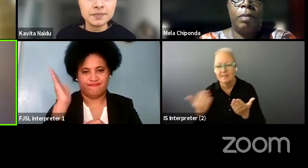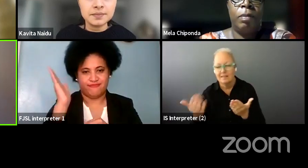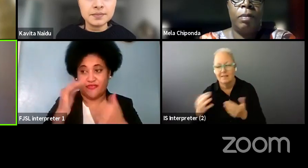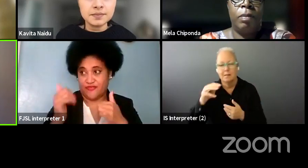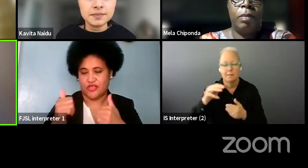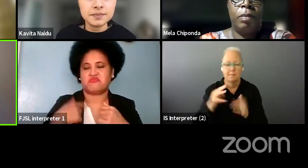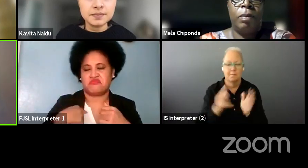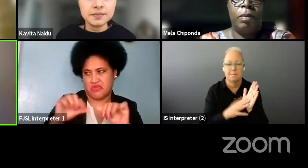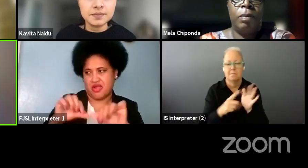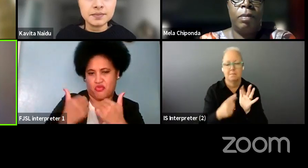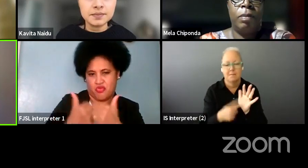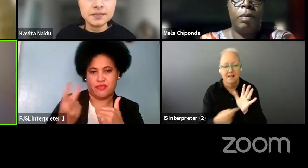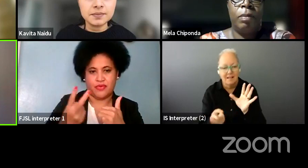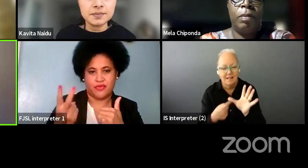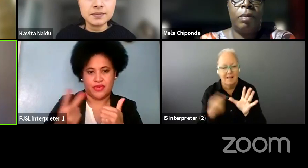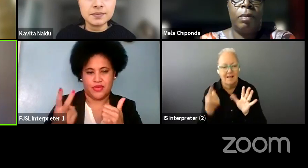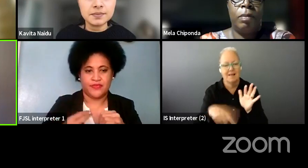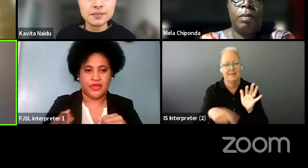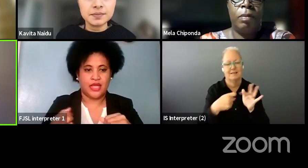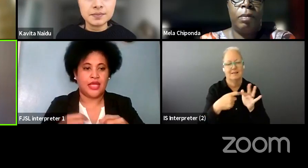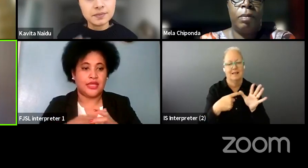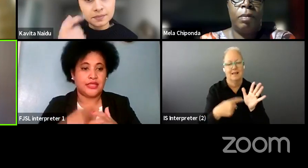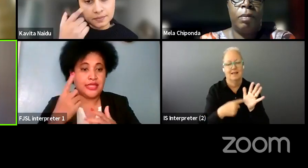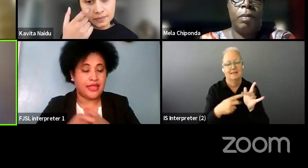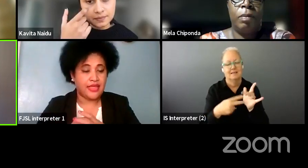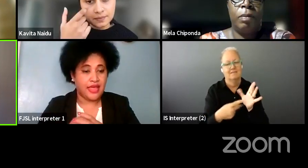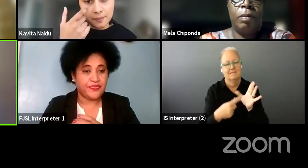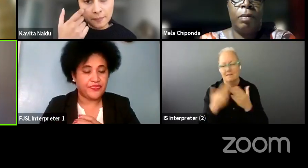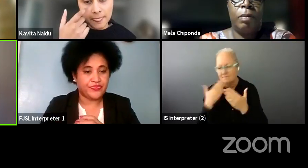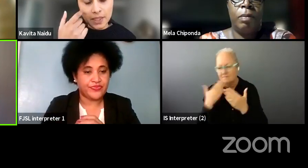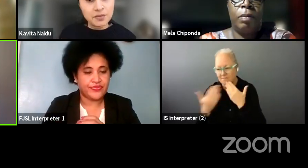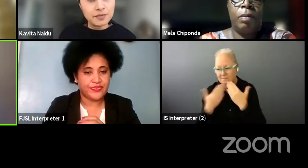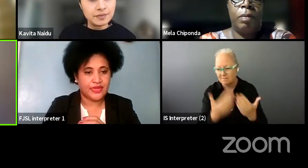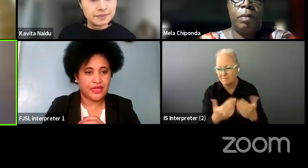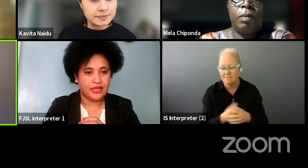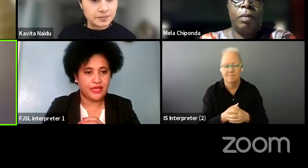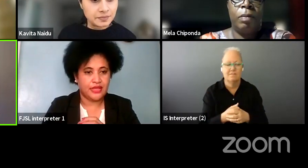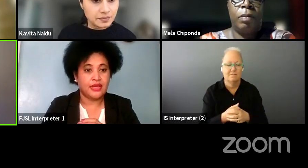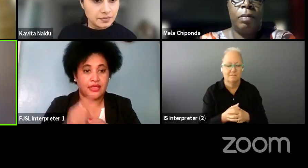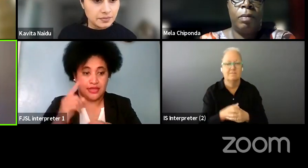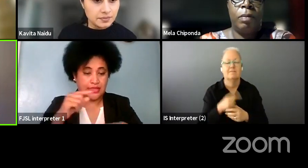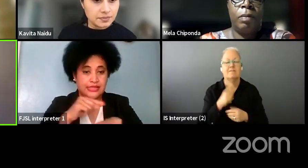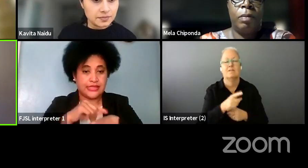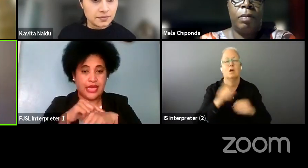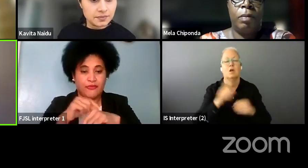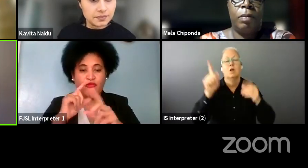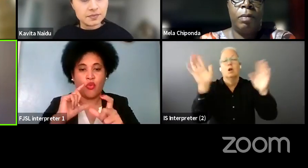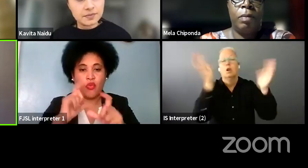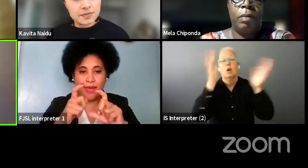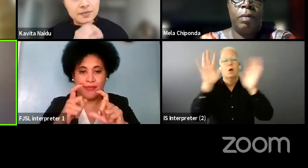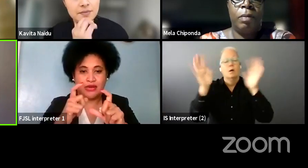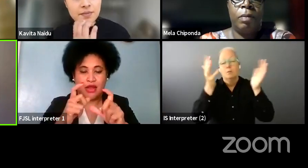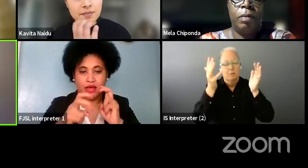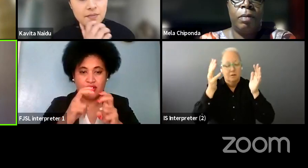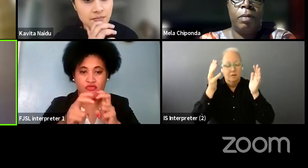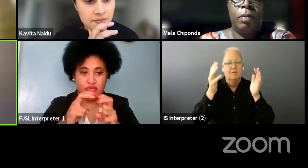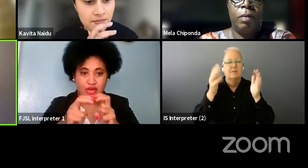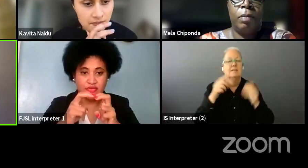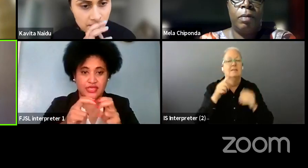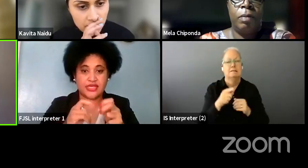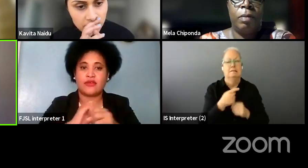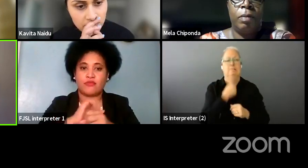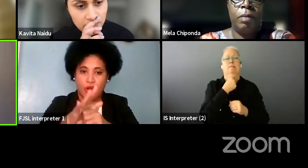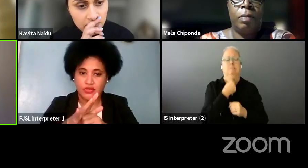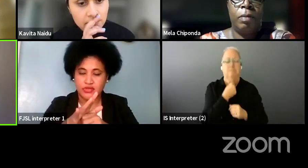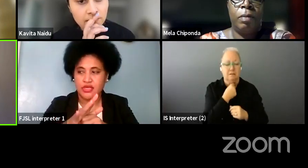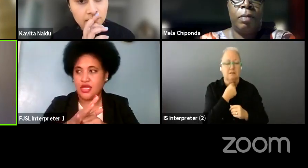I think I would say two things. One, that this period of the climate crisis, the COVID pandemic, and the last